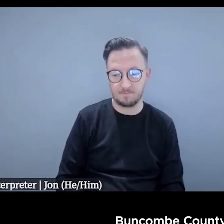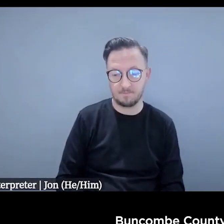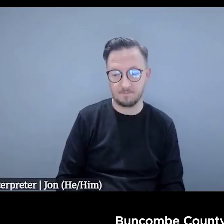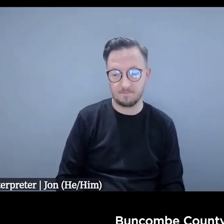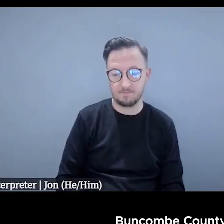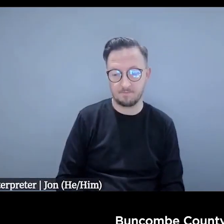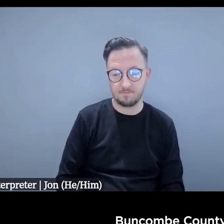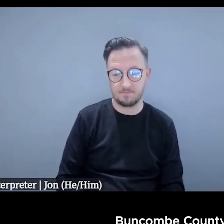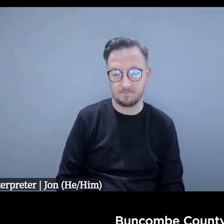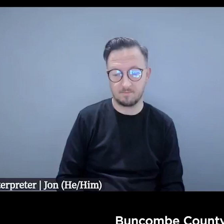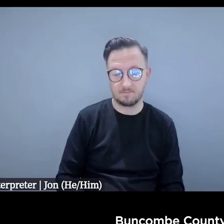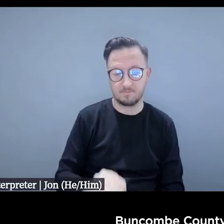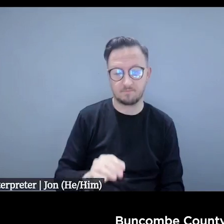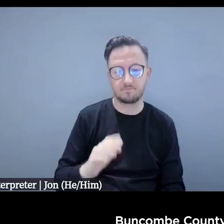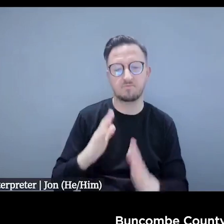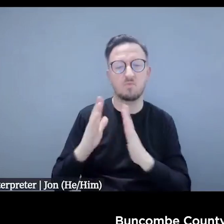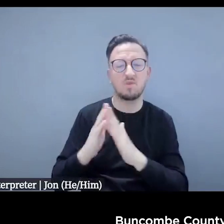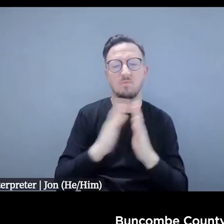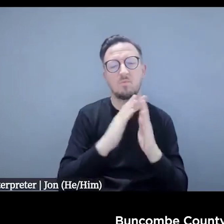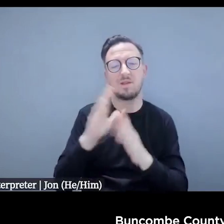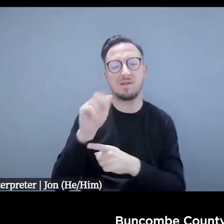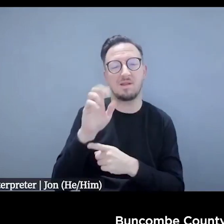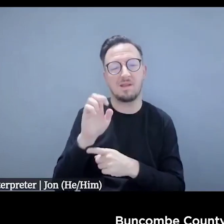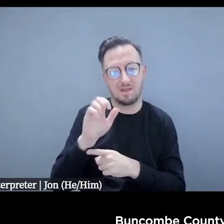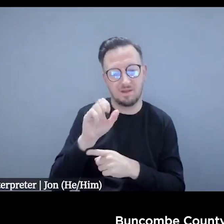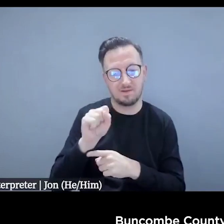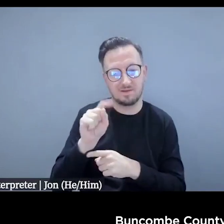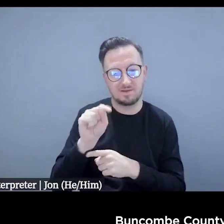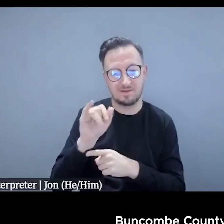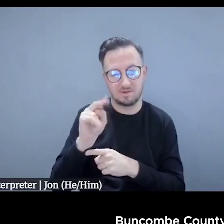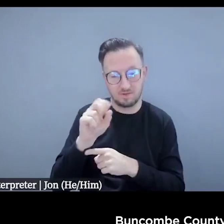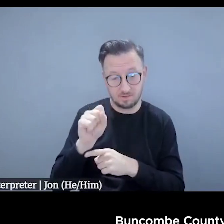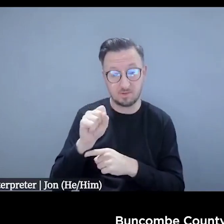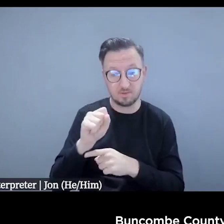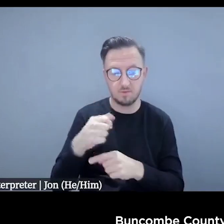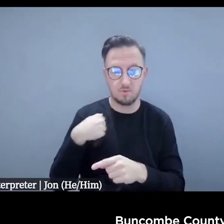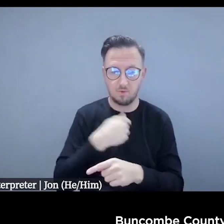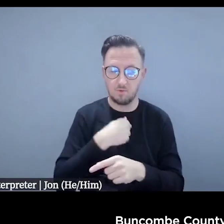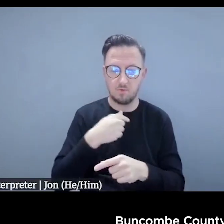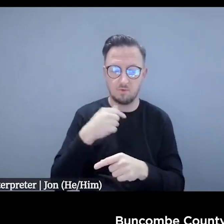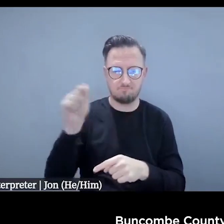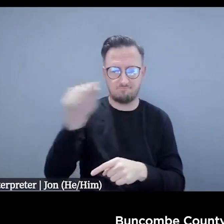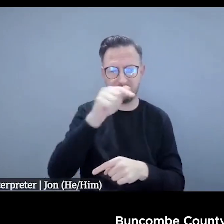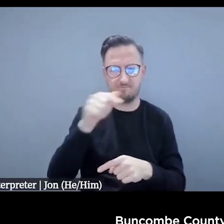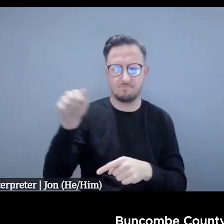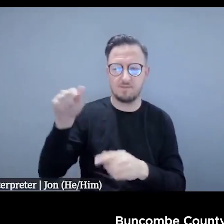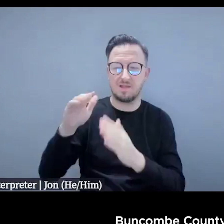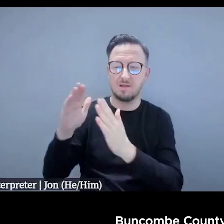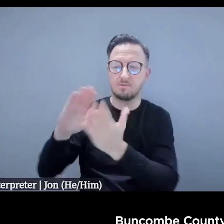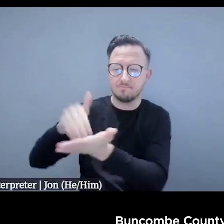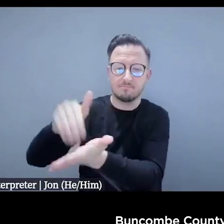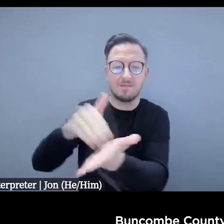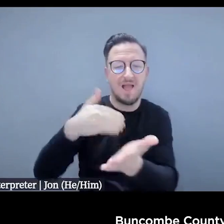Moving on to our community care stations. The community continues to use our community care stations, which provide showers,